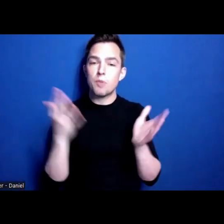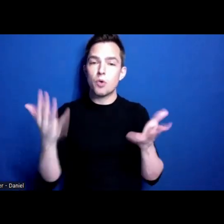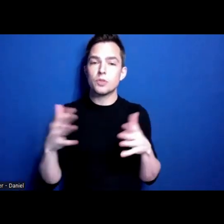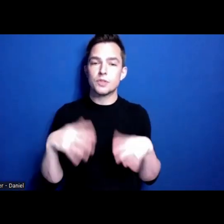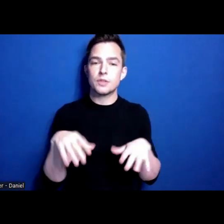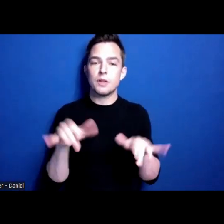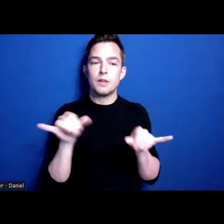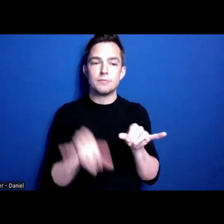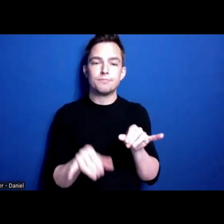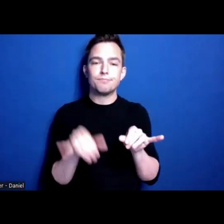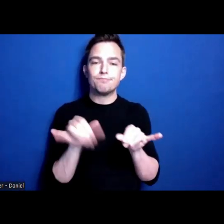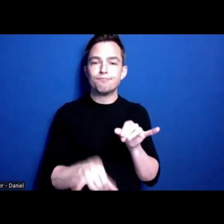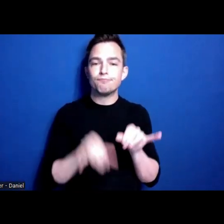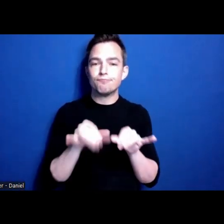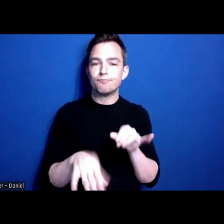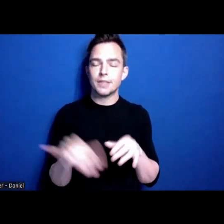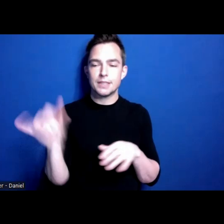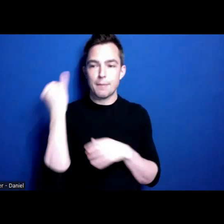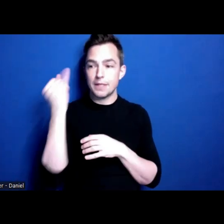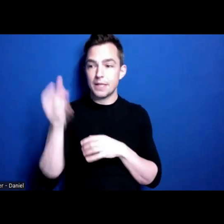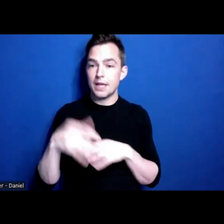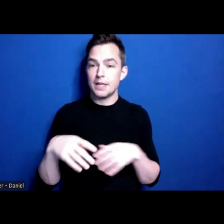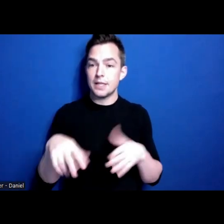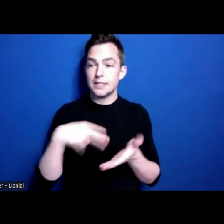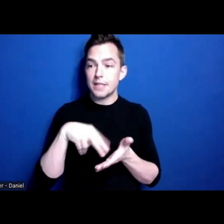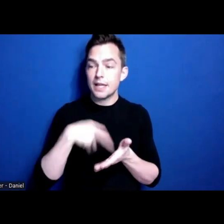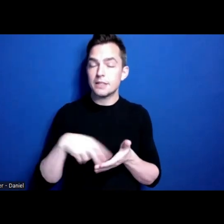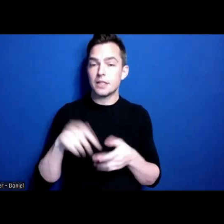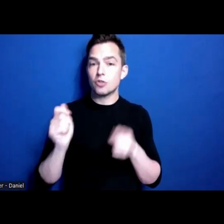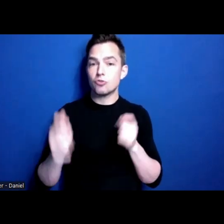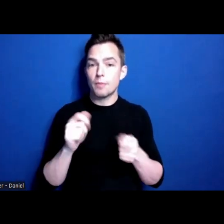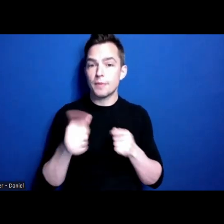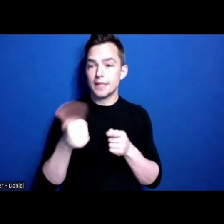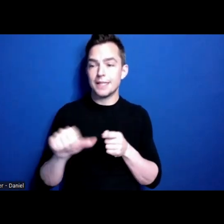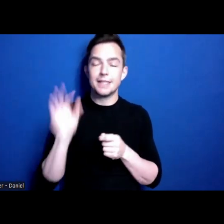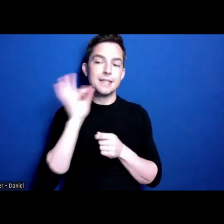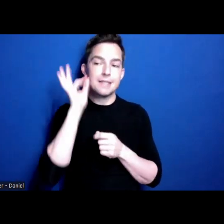and drumming and anything to do with Indian customs.